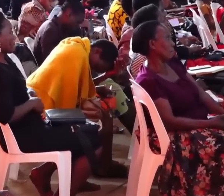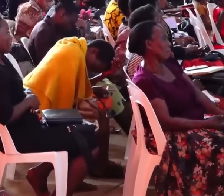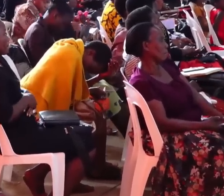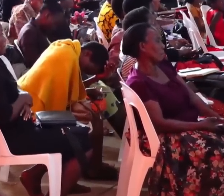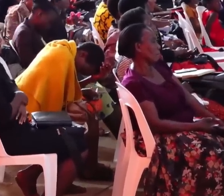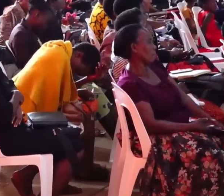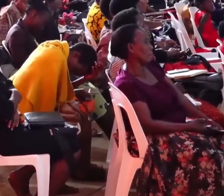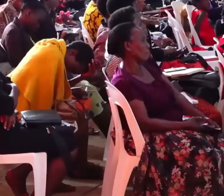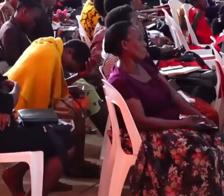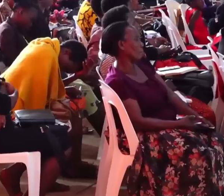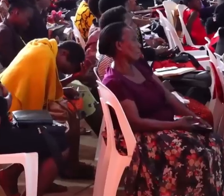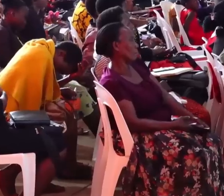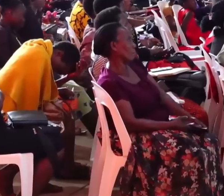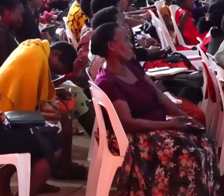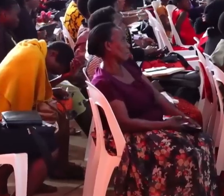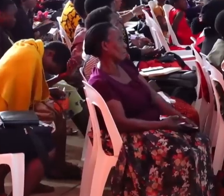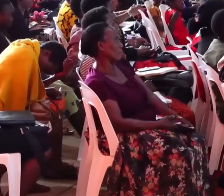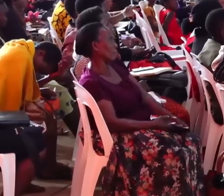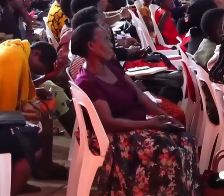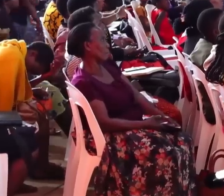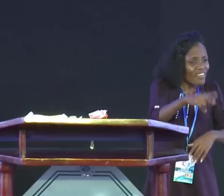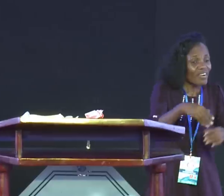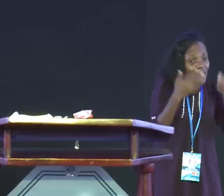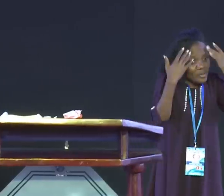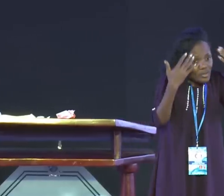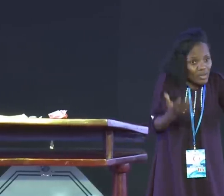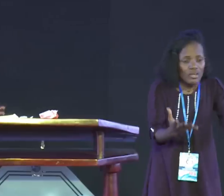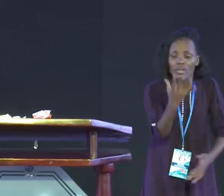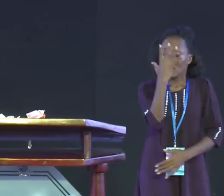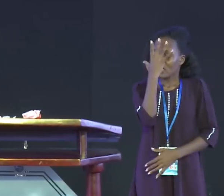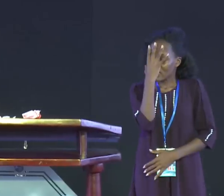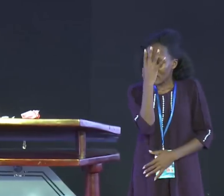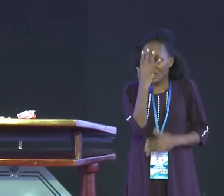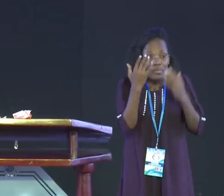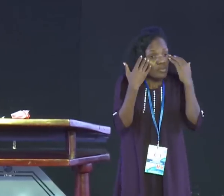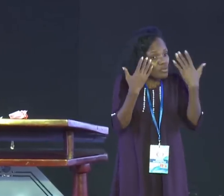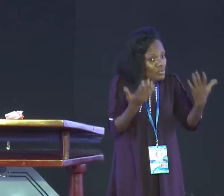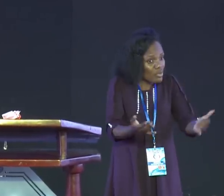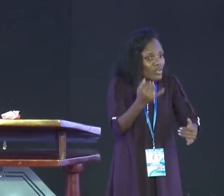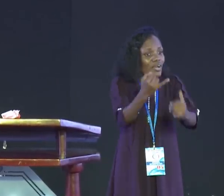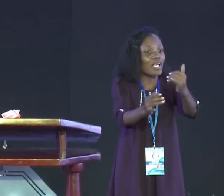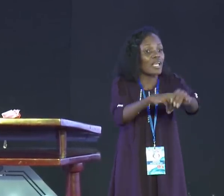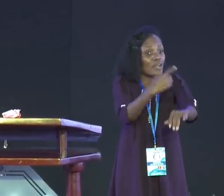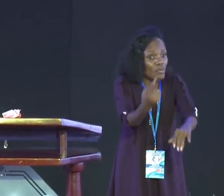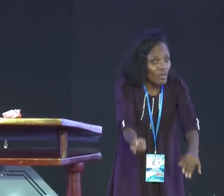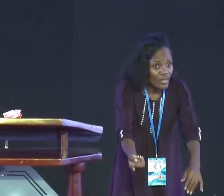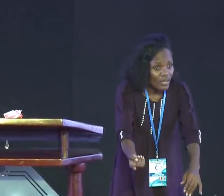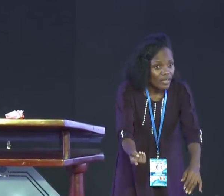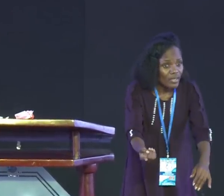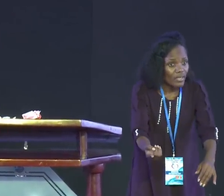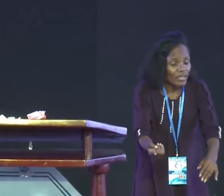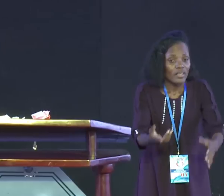end, all the evil that comes unto you that you know its end, you don't know when your shame will come to an